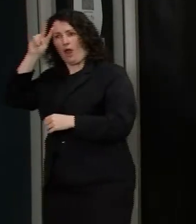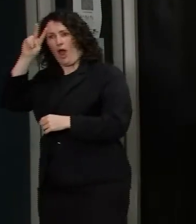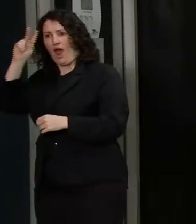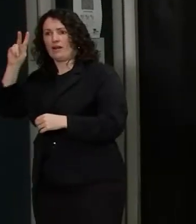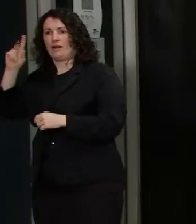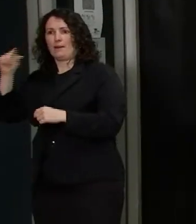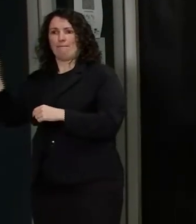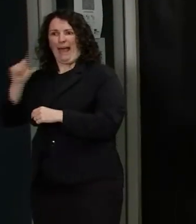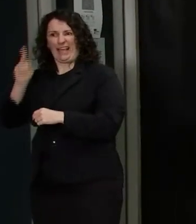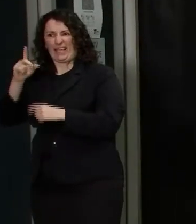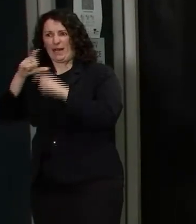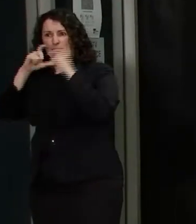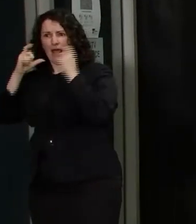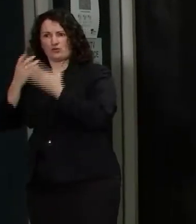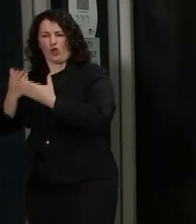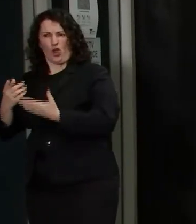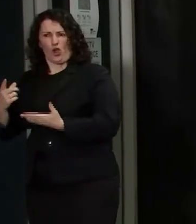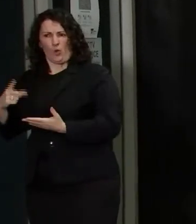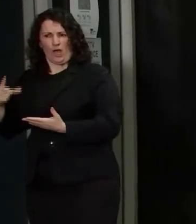So,